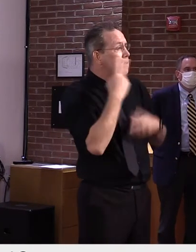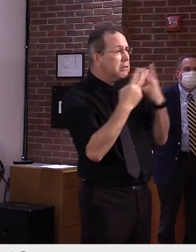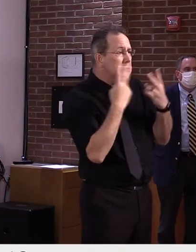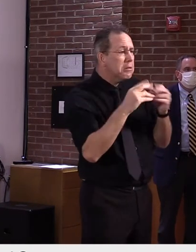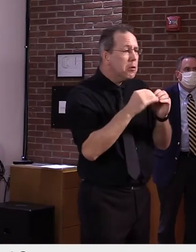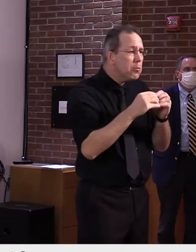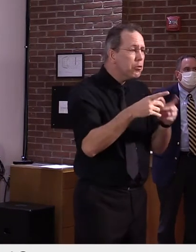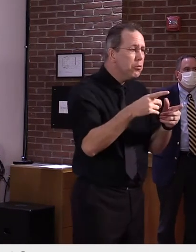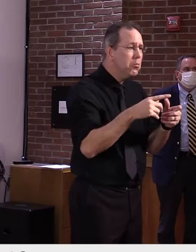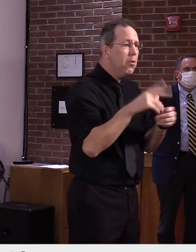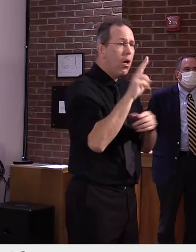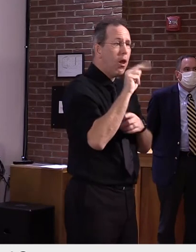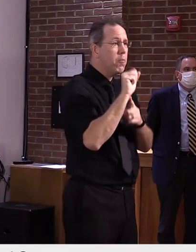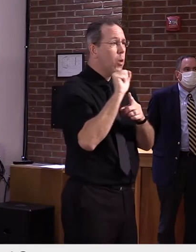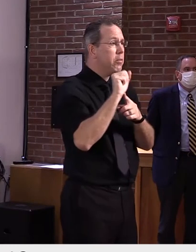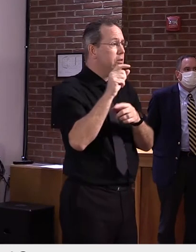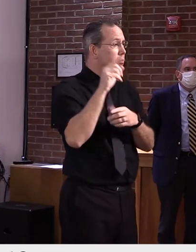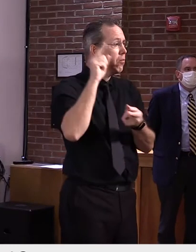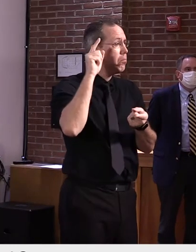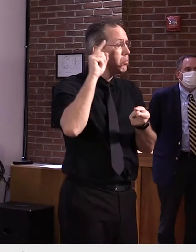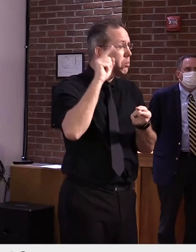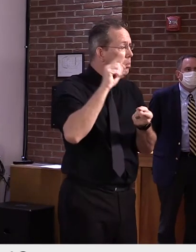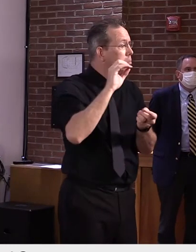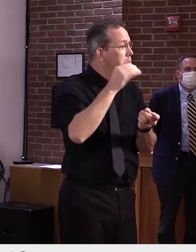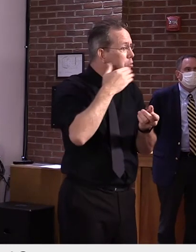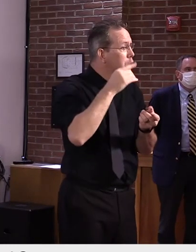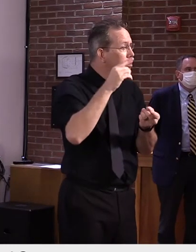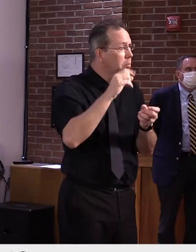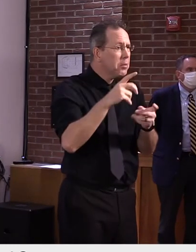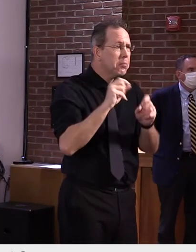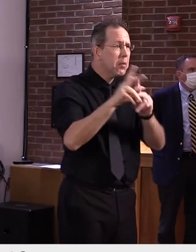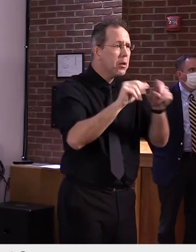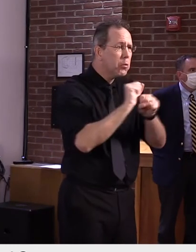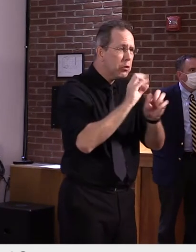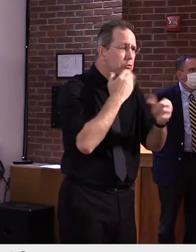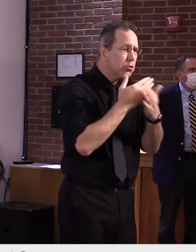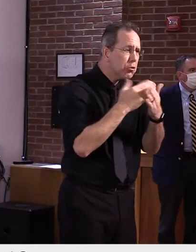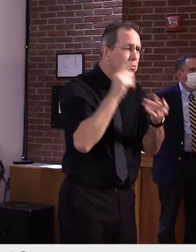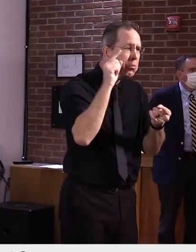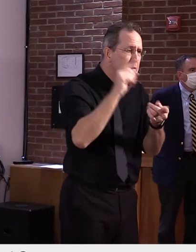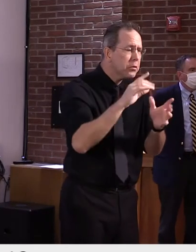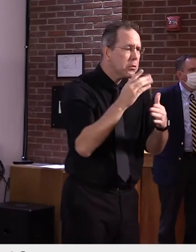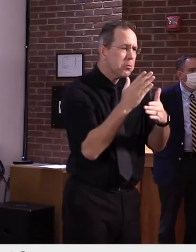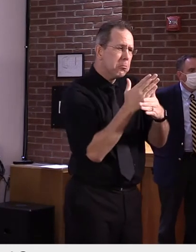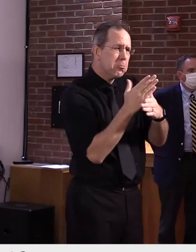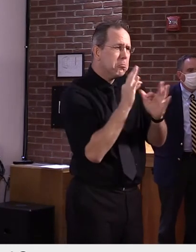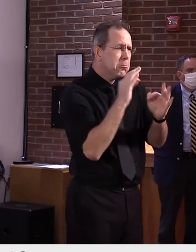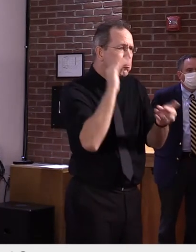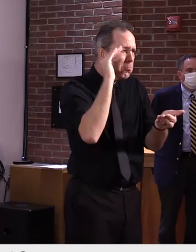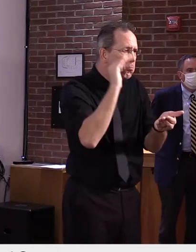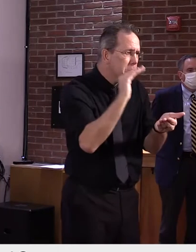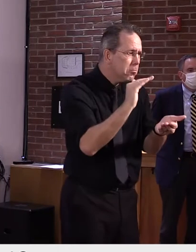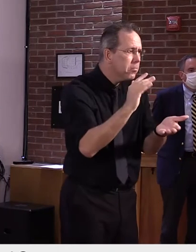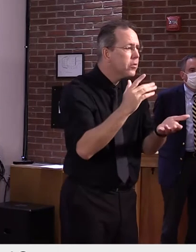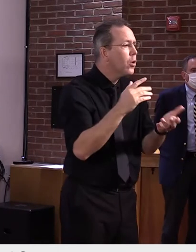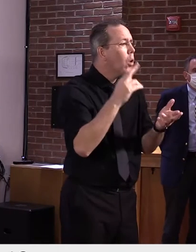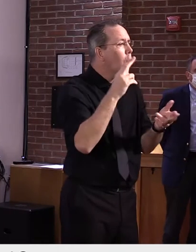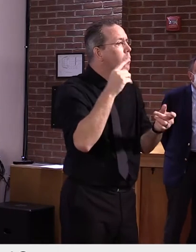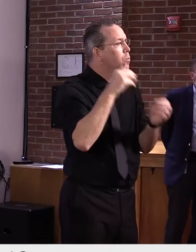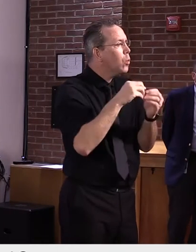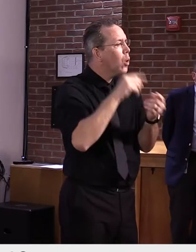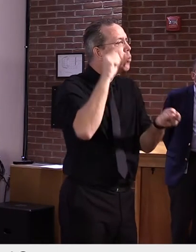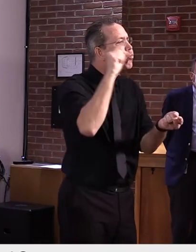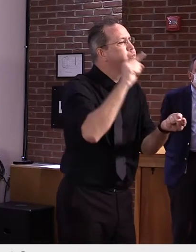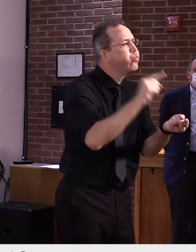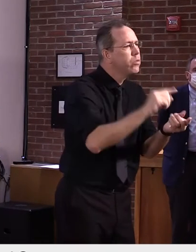recent jobs report uh between may and june and we hope that trend continues um but there are